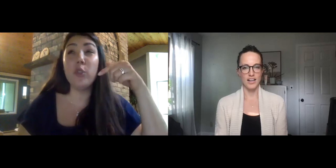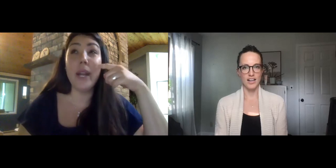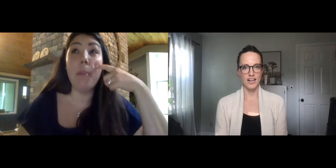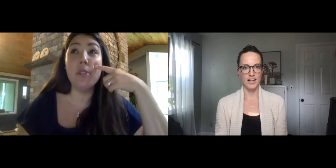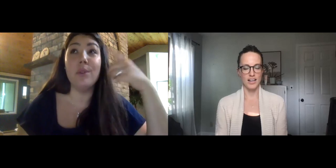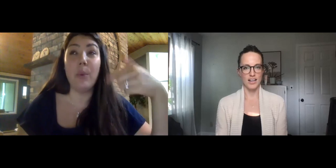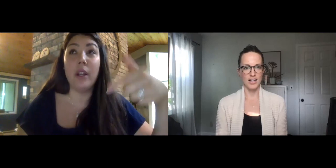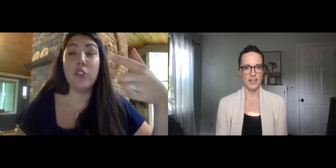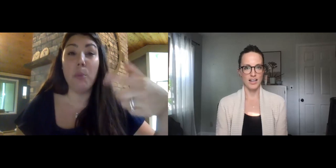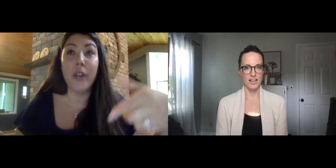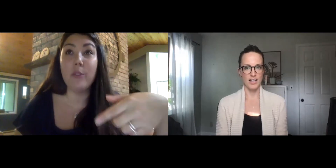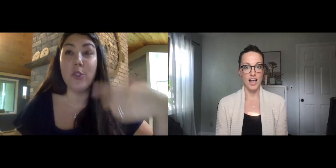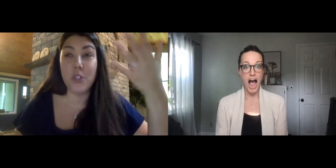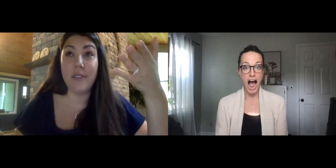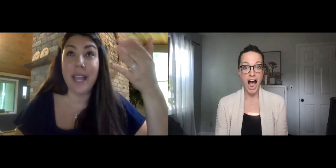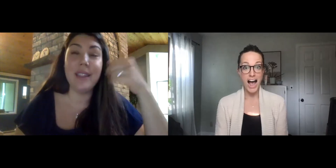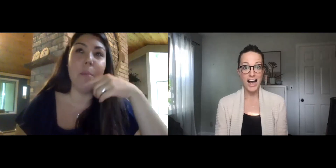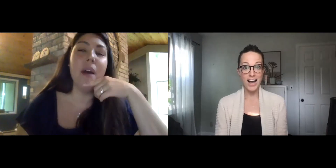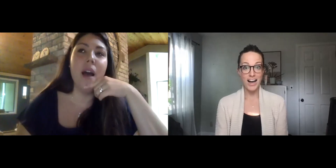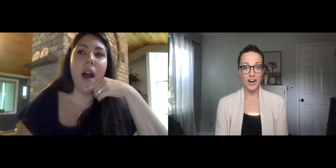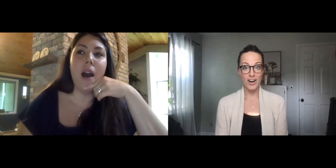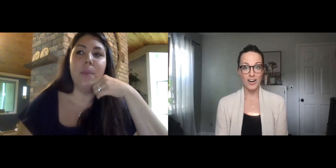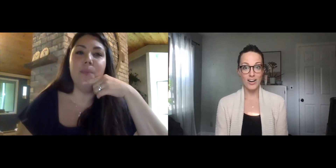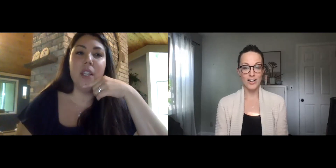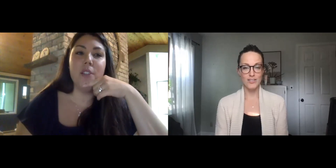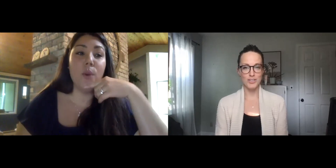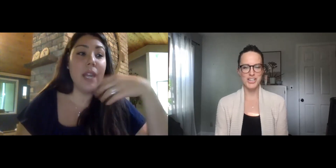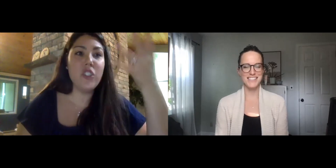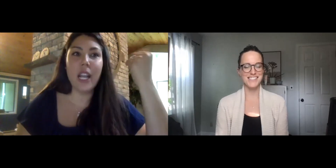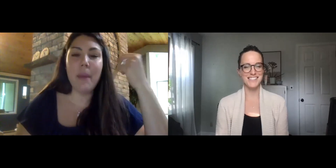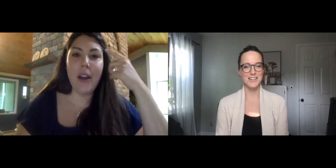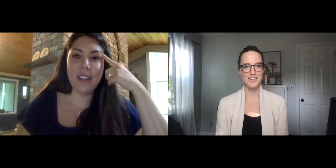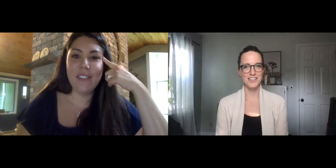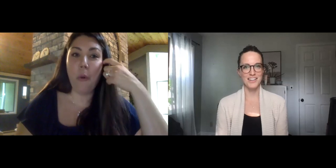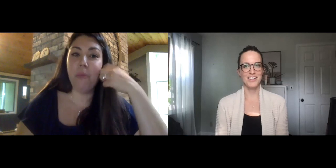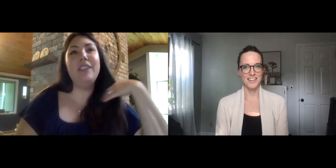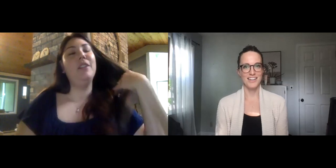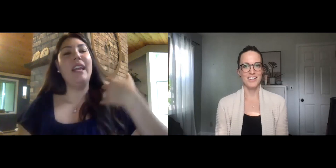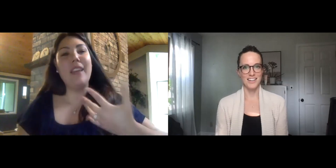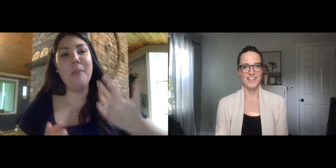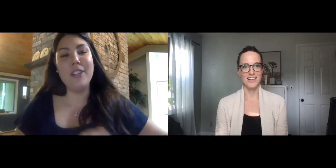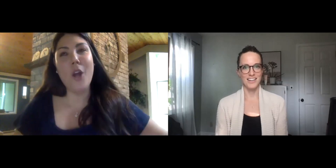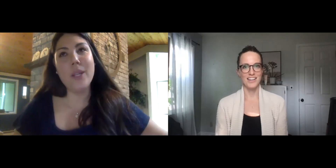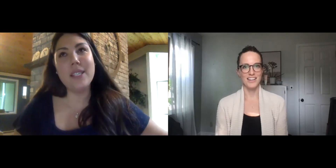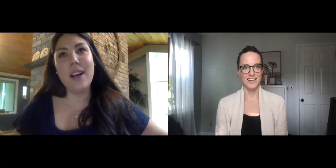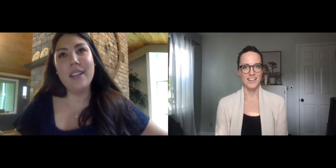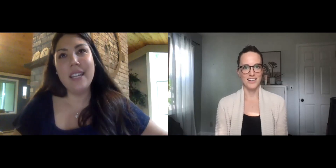like 20 episodes that we're going to start putting out soon. We just have to edit them. So check them out and hopefully you like them.